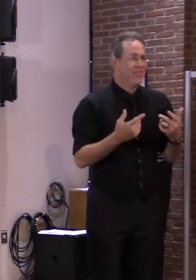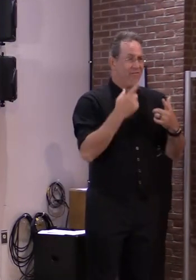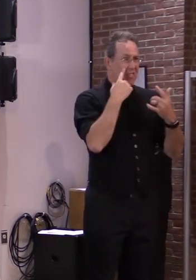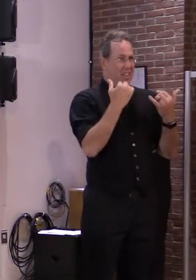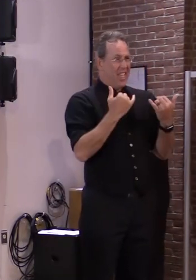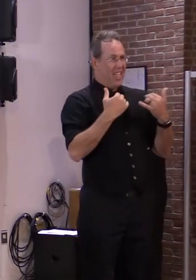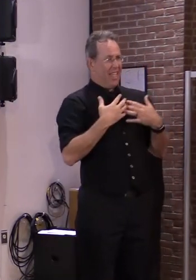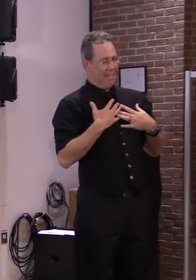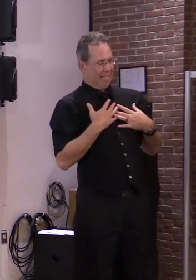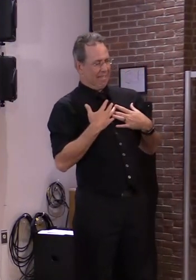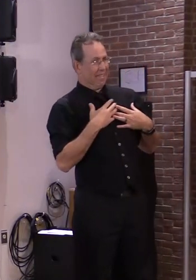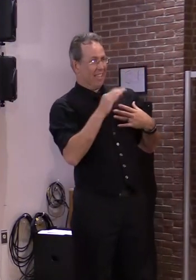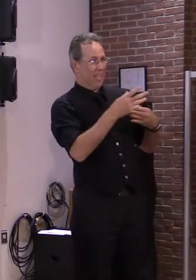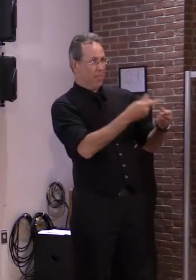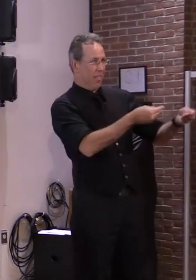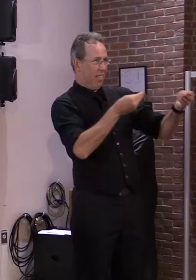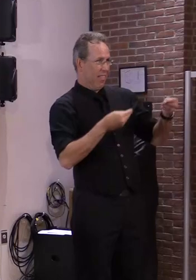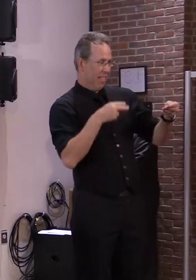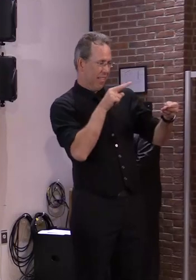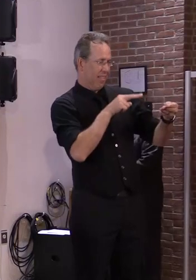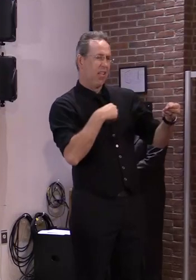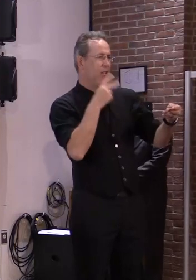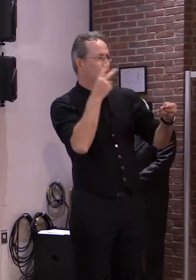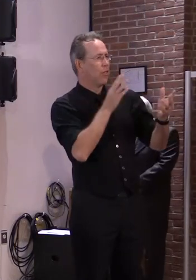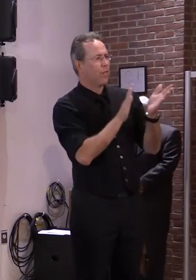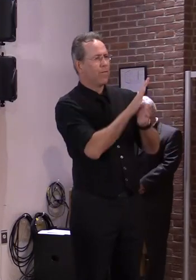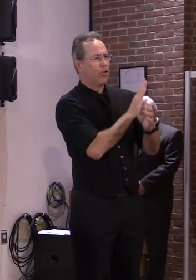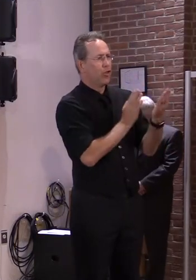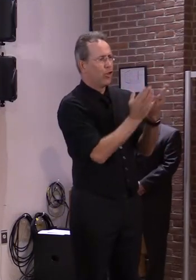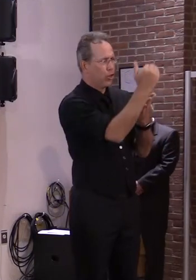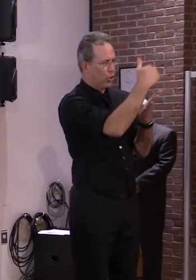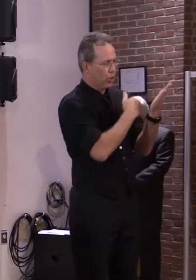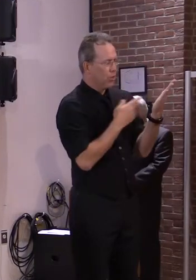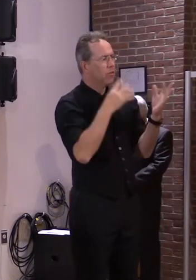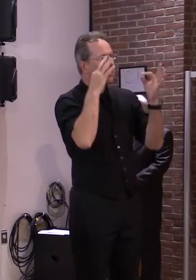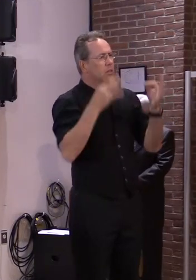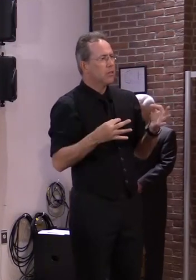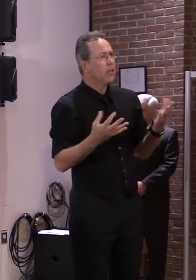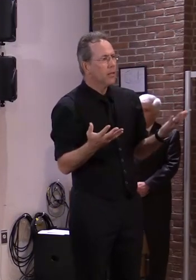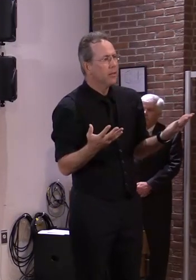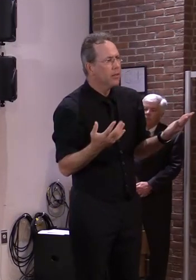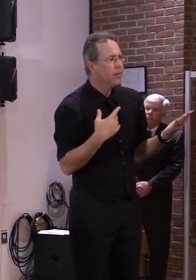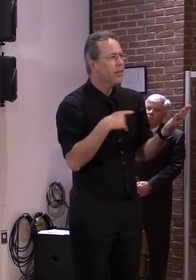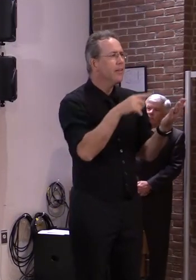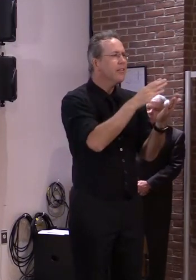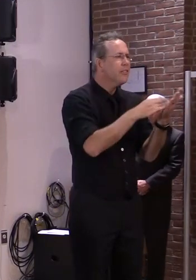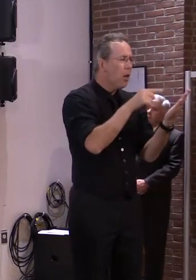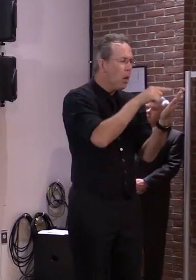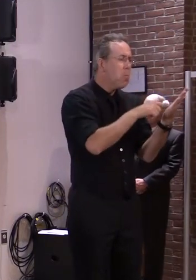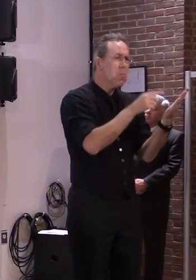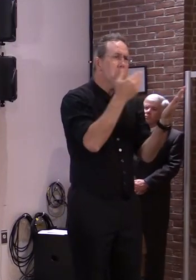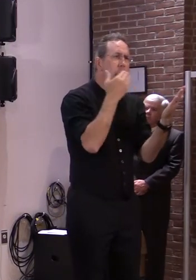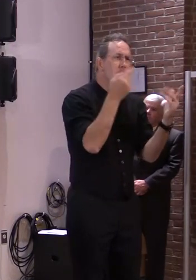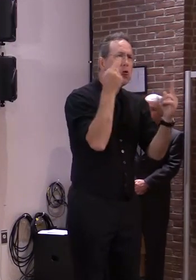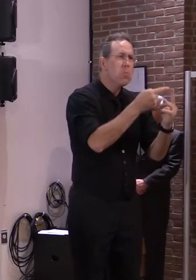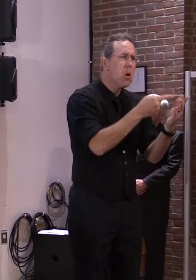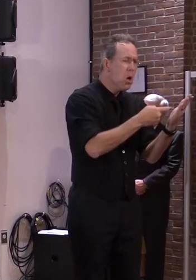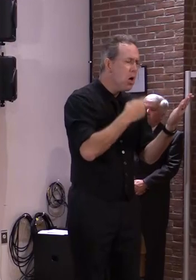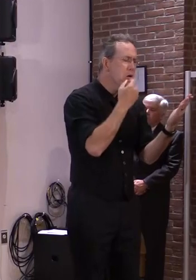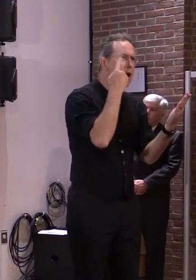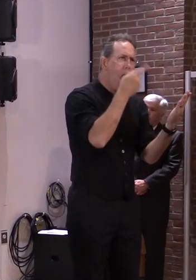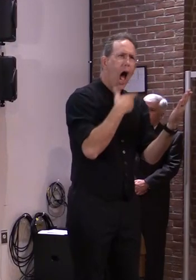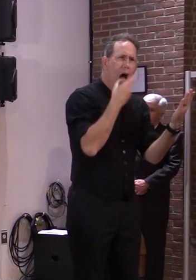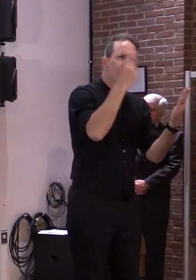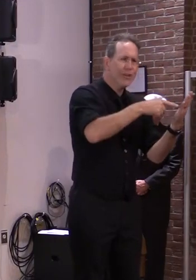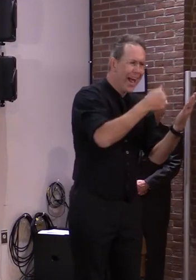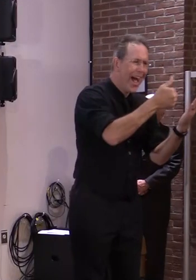to weigh that out, because some of the good aspects of the bill were some initiatives that we put forward, VHIP